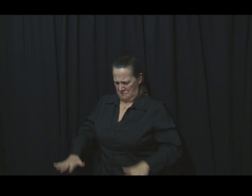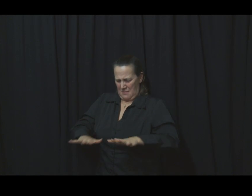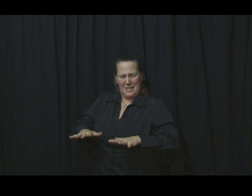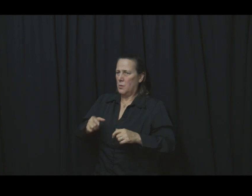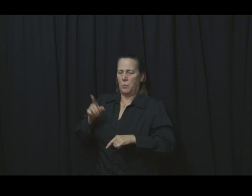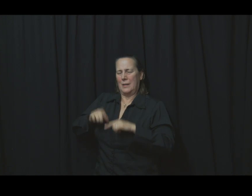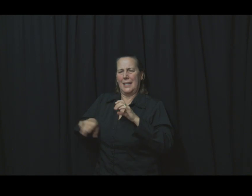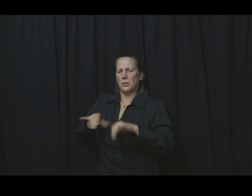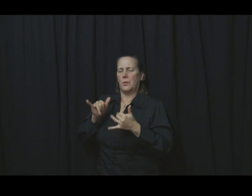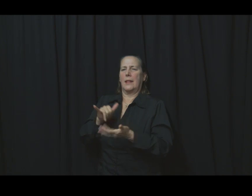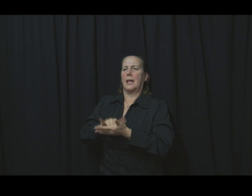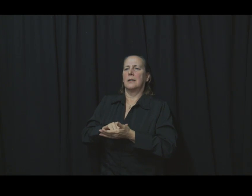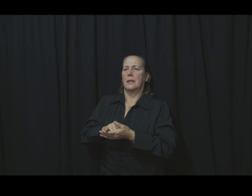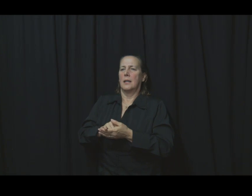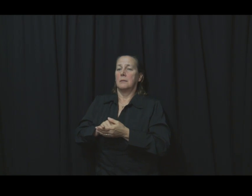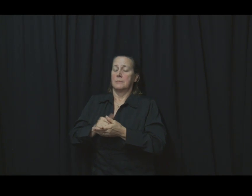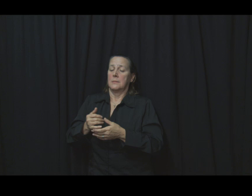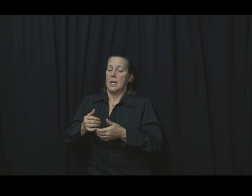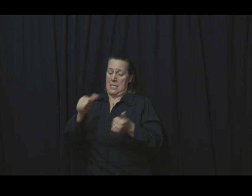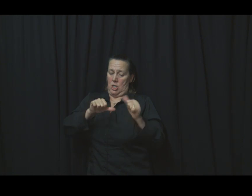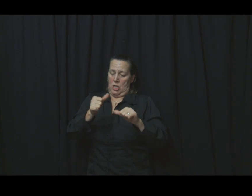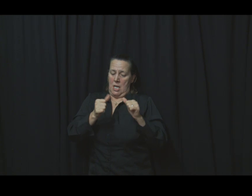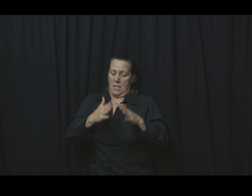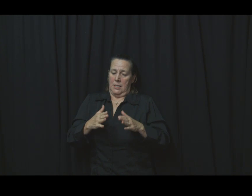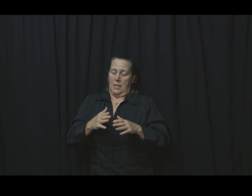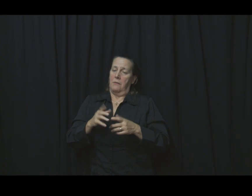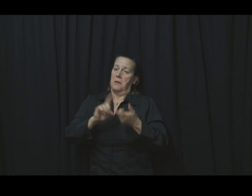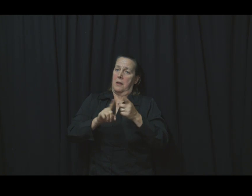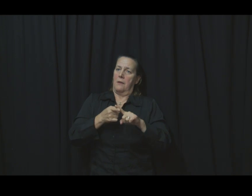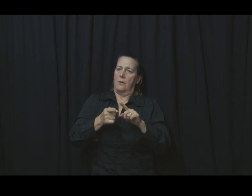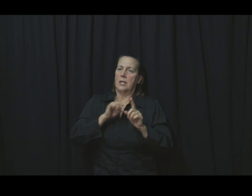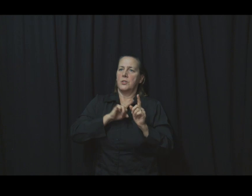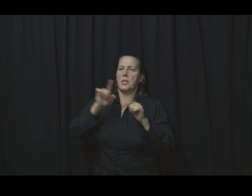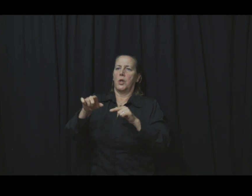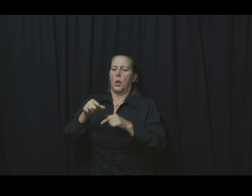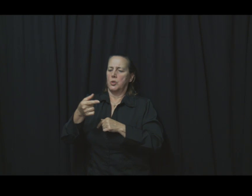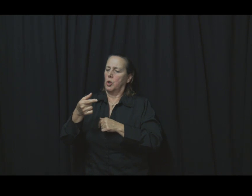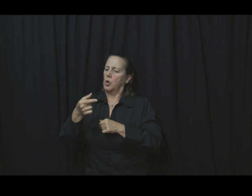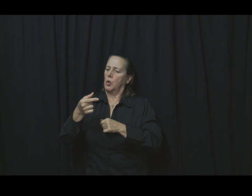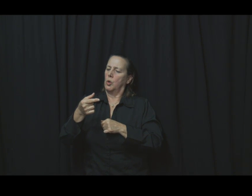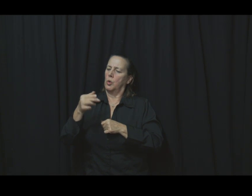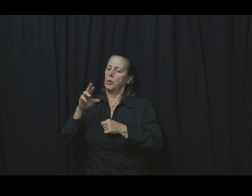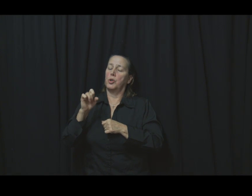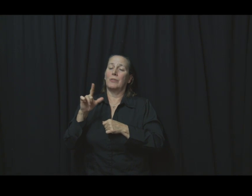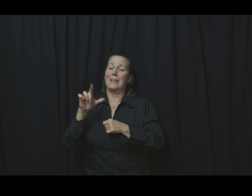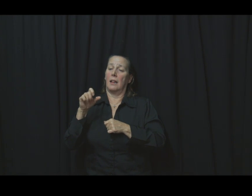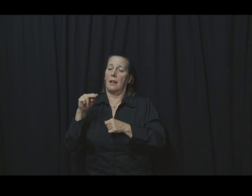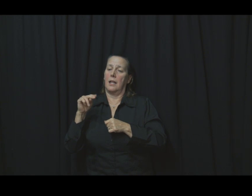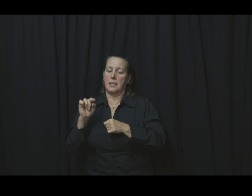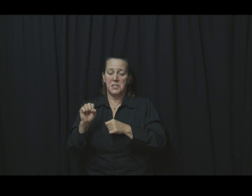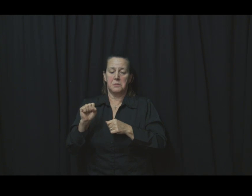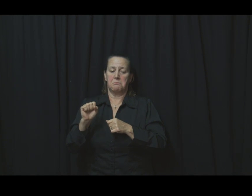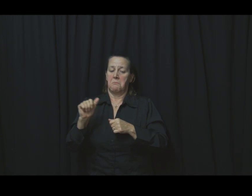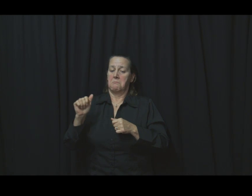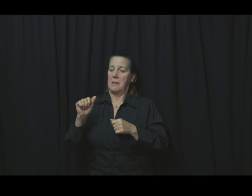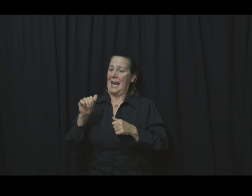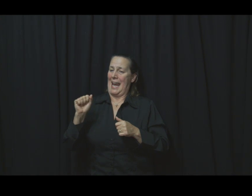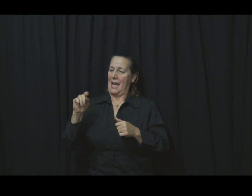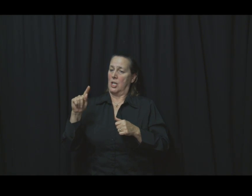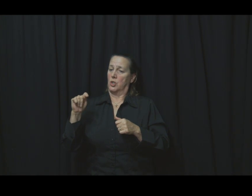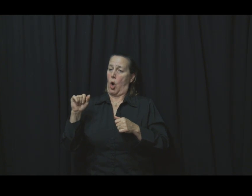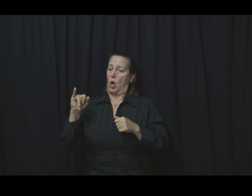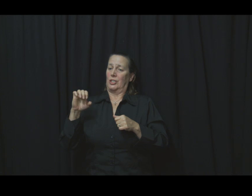My scientific colleagues go to places like Greenland, the Arctic, they go to Antarctica, and they drill into the ice